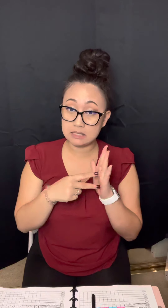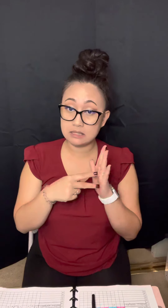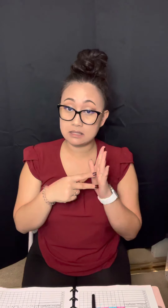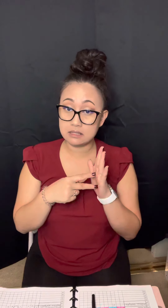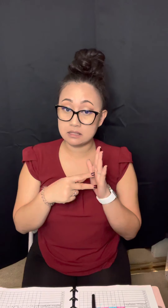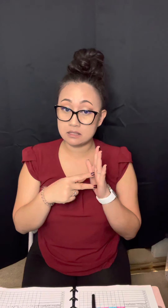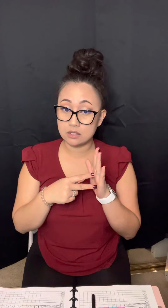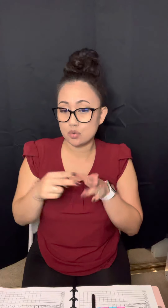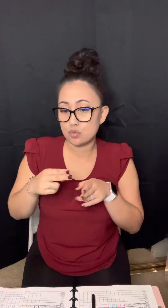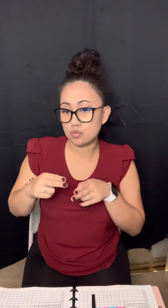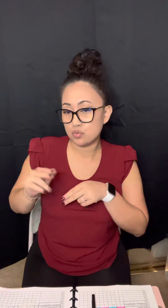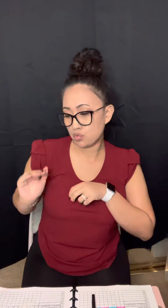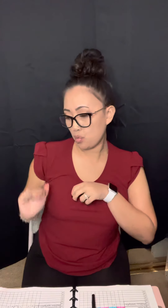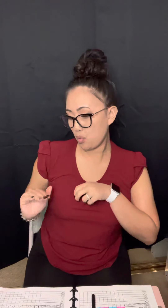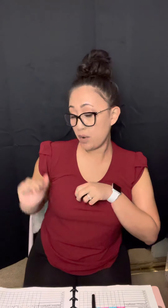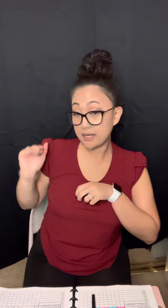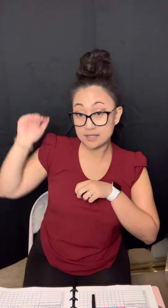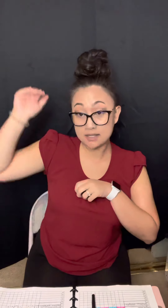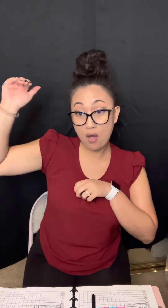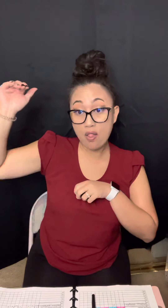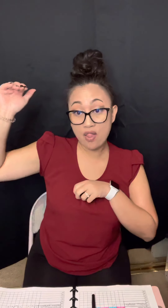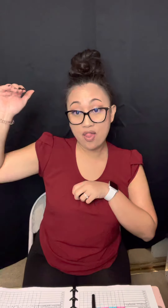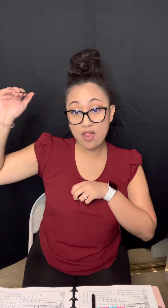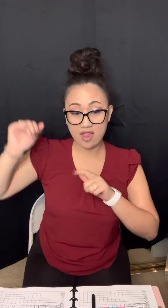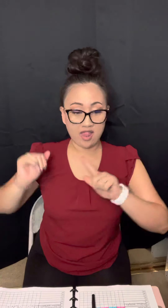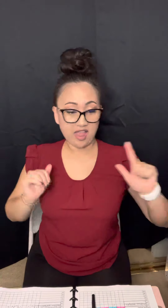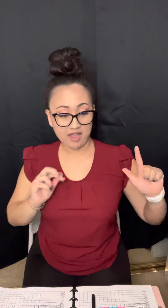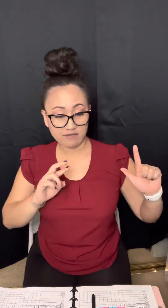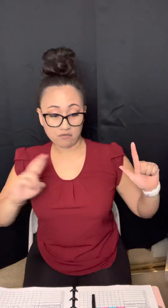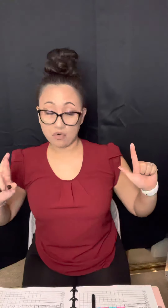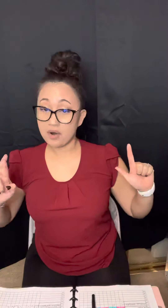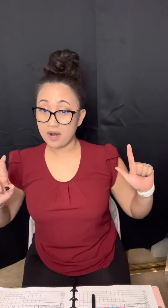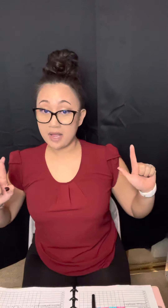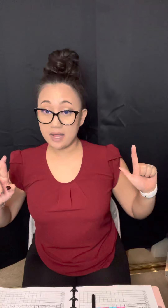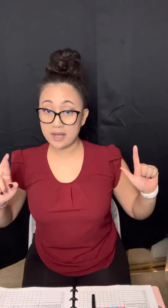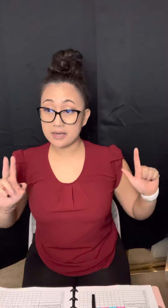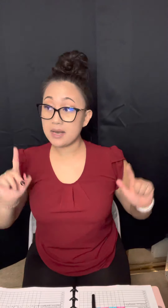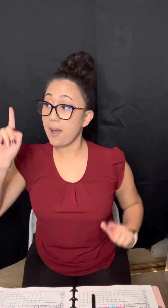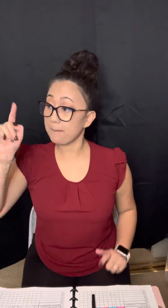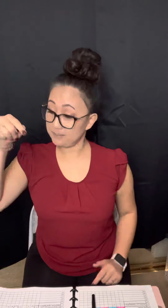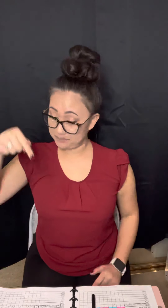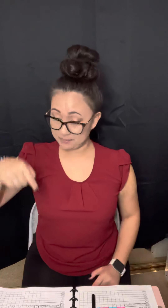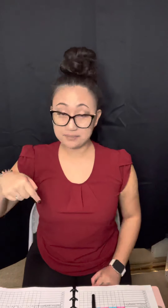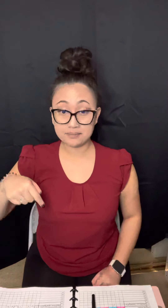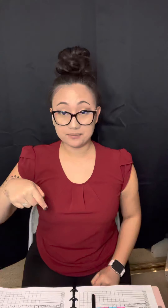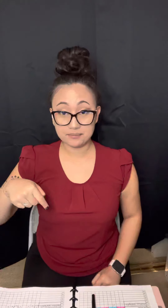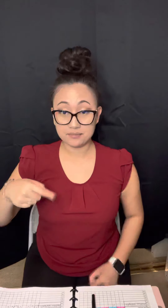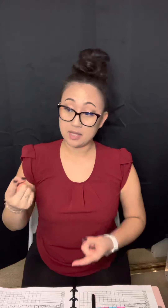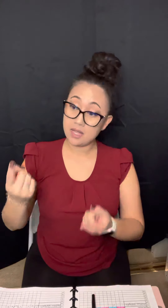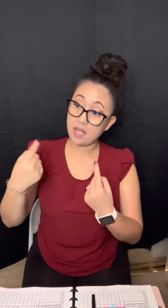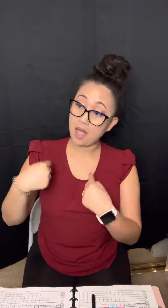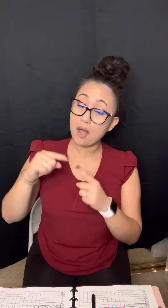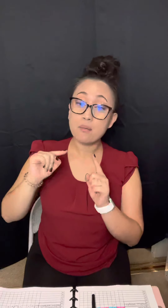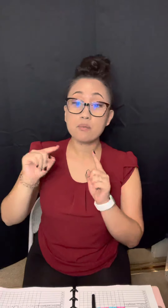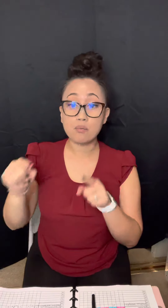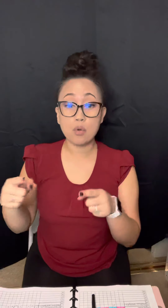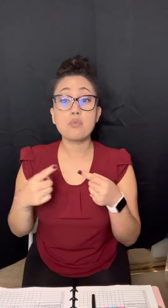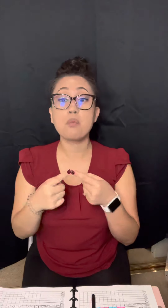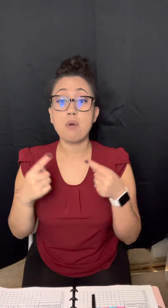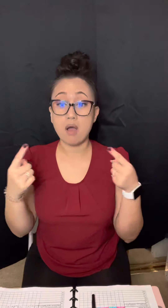Tall. Left. Right. Up. Down. Come. Go. The opposite of